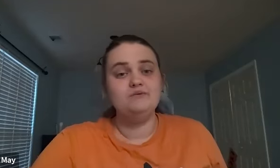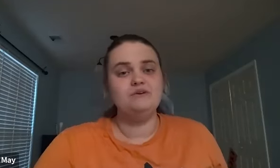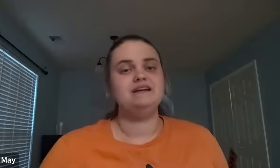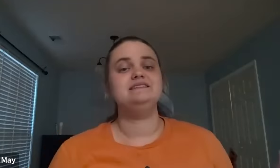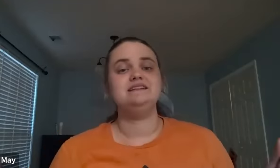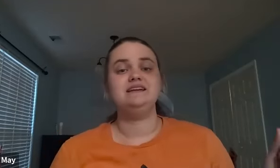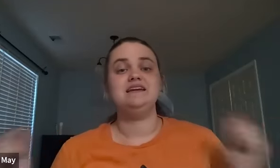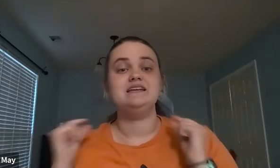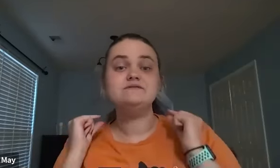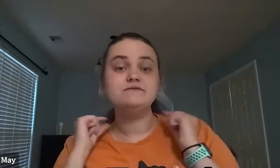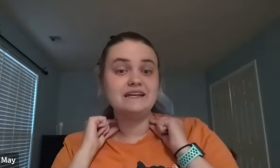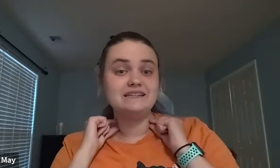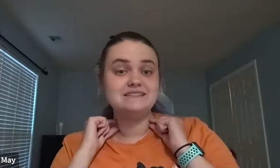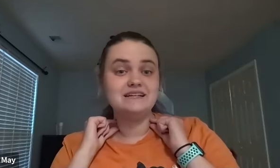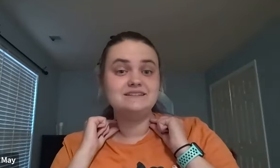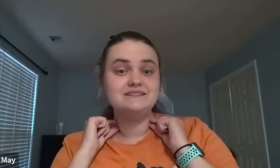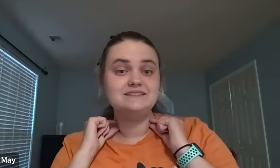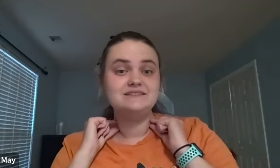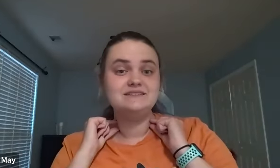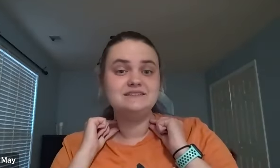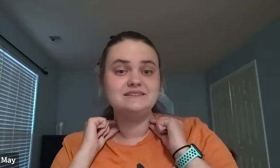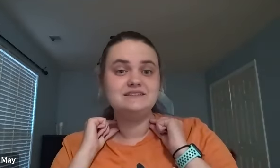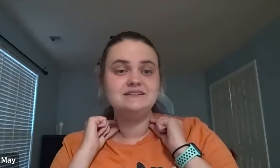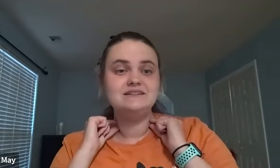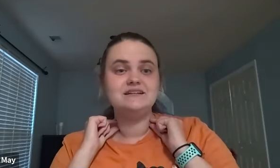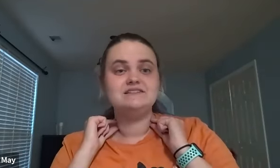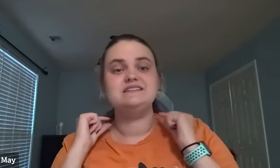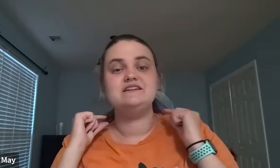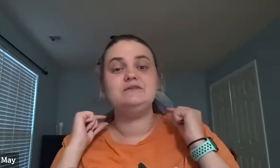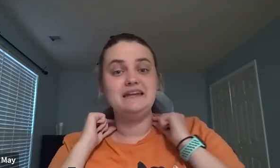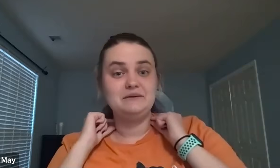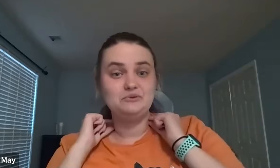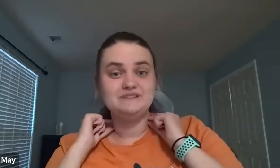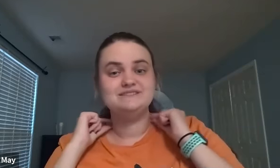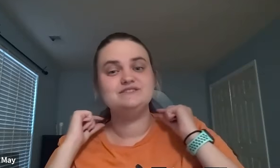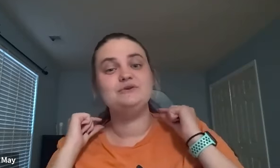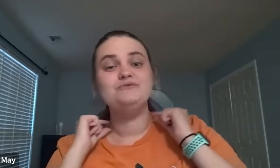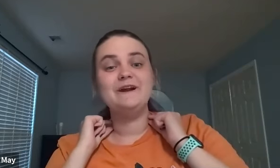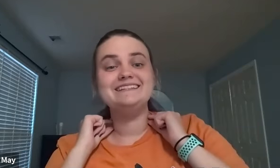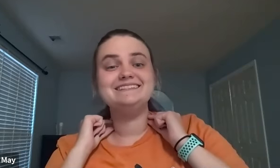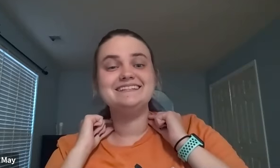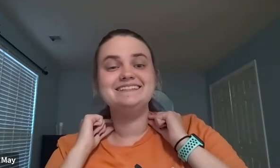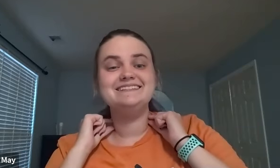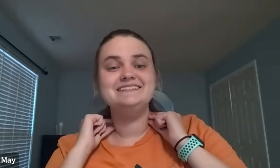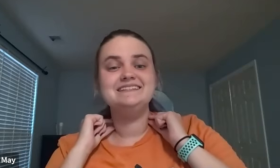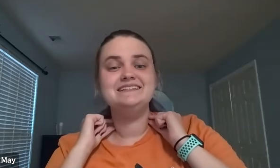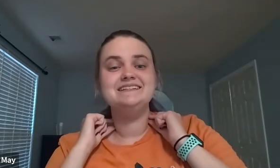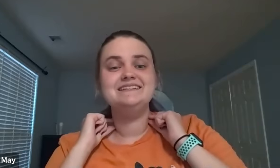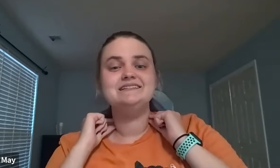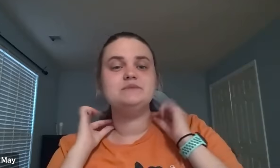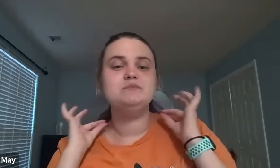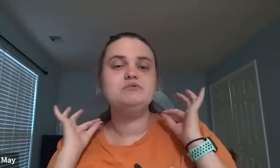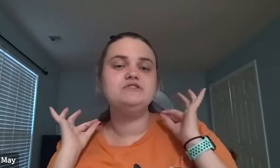one I see is Frankenstein because of his little lightning bolts. So Frankenstein. Some people will do